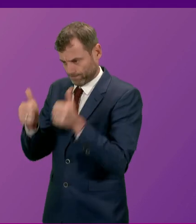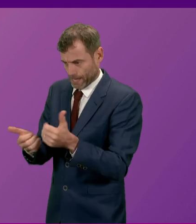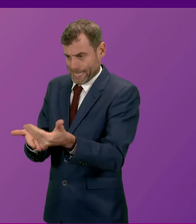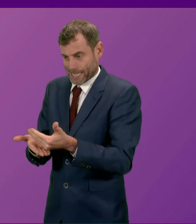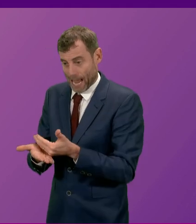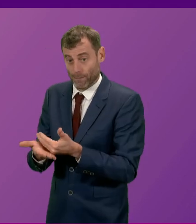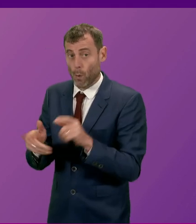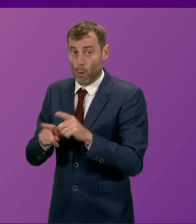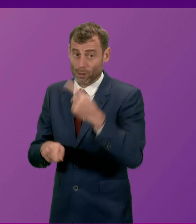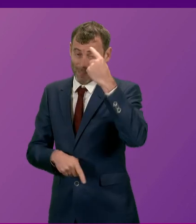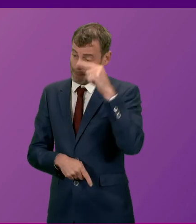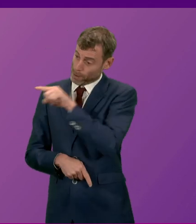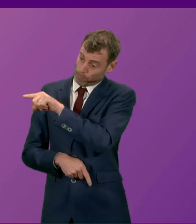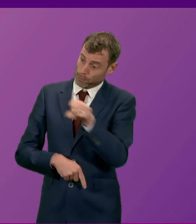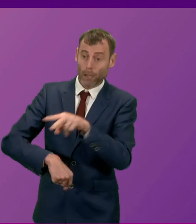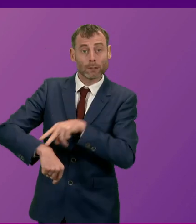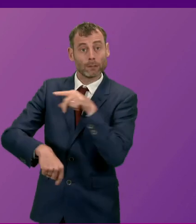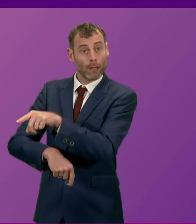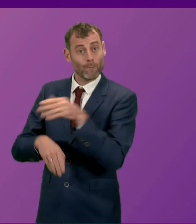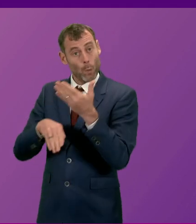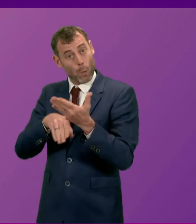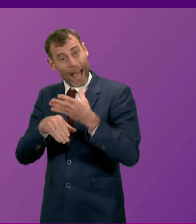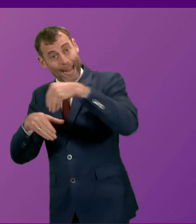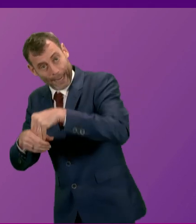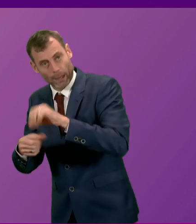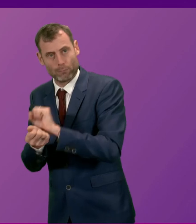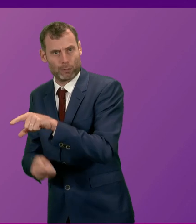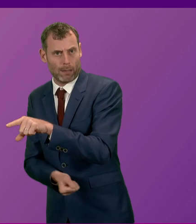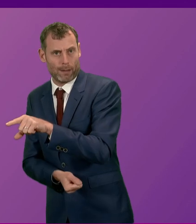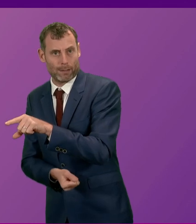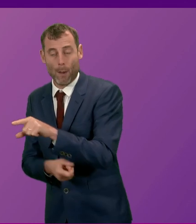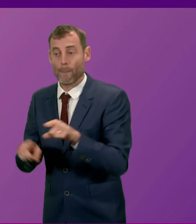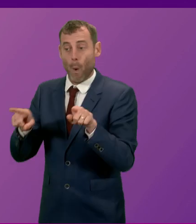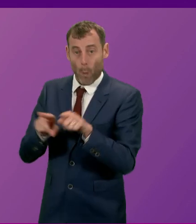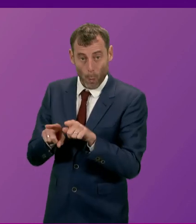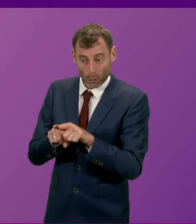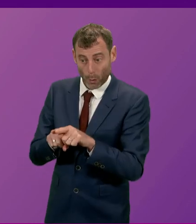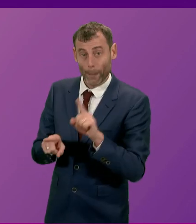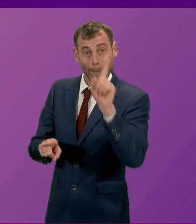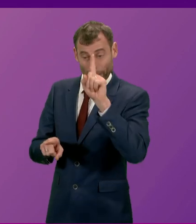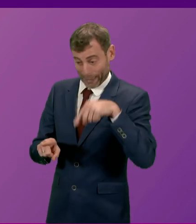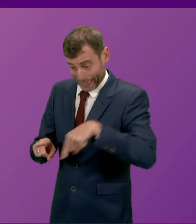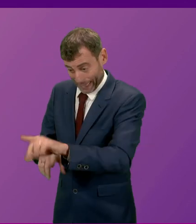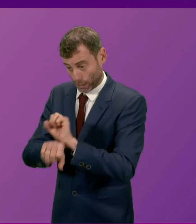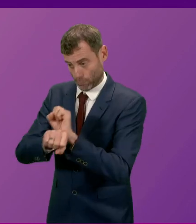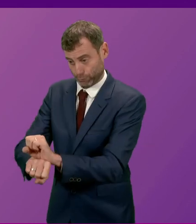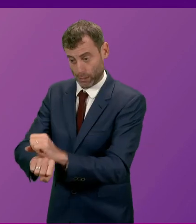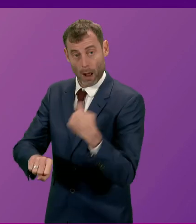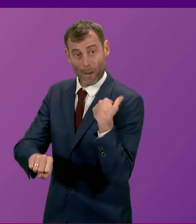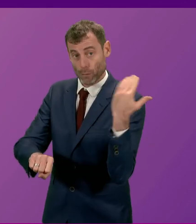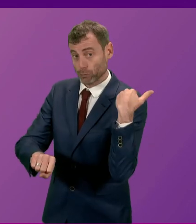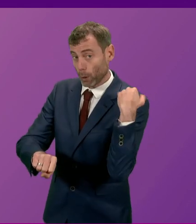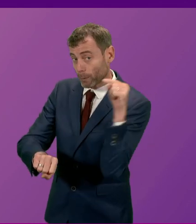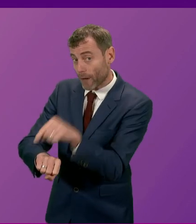who are running our prisons and for our prisoners to whom we have legal obligations as well, that they are living in a safe and